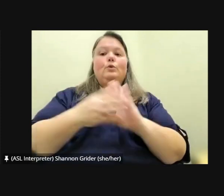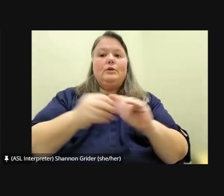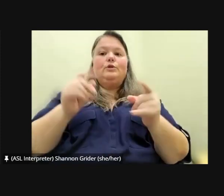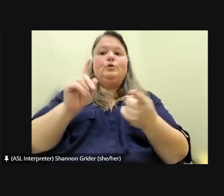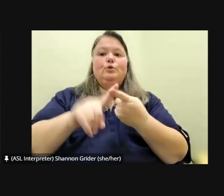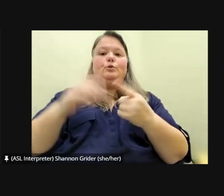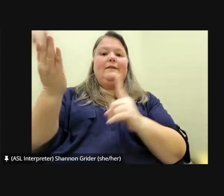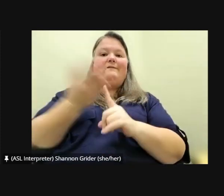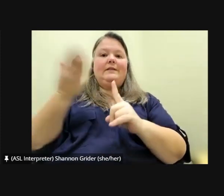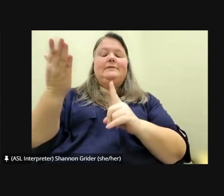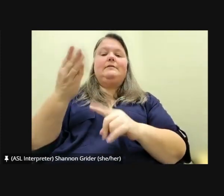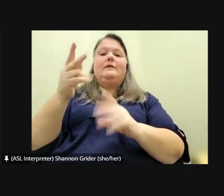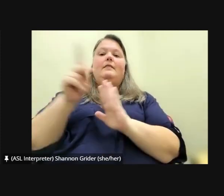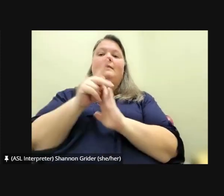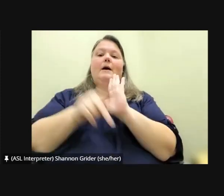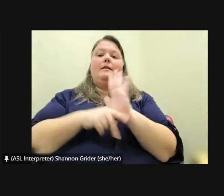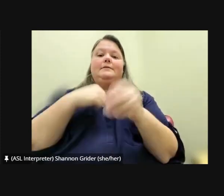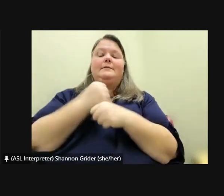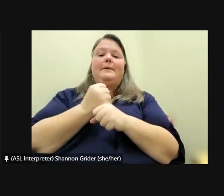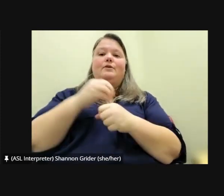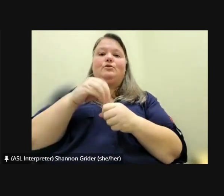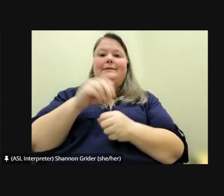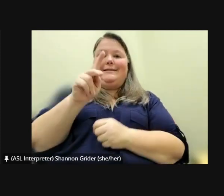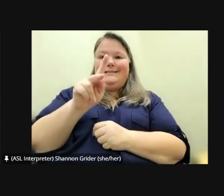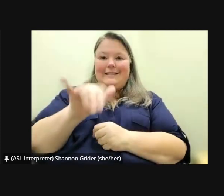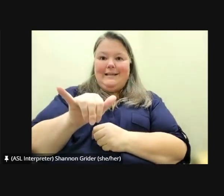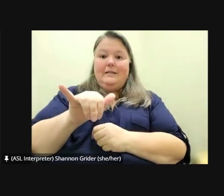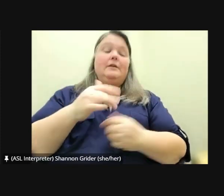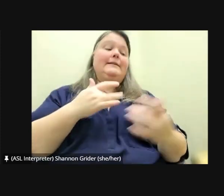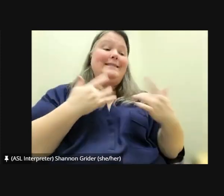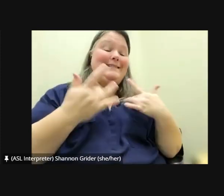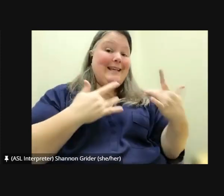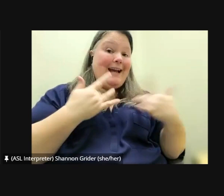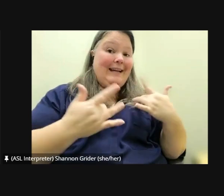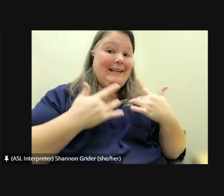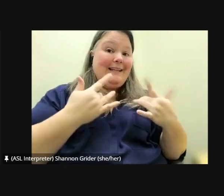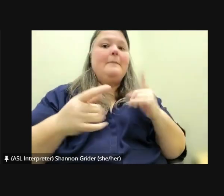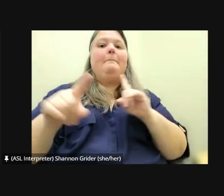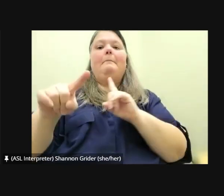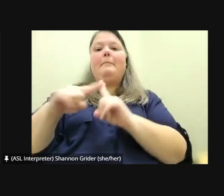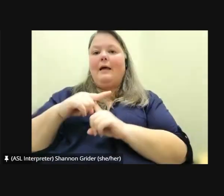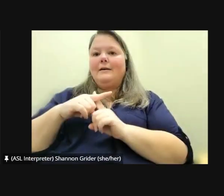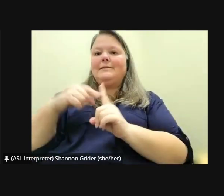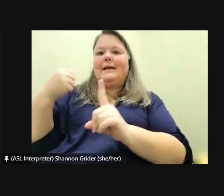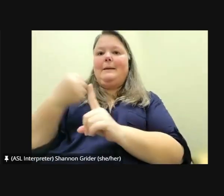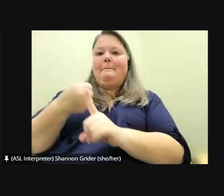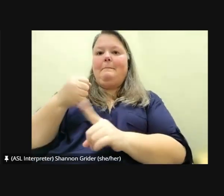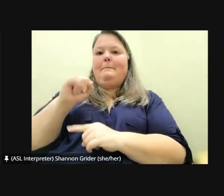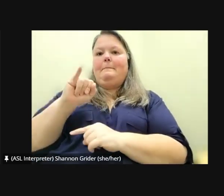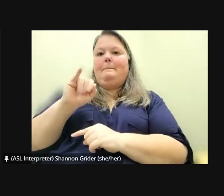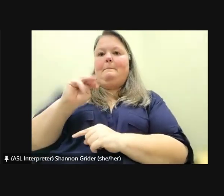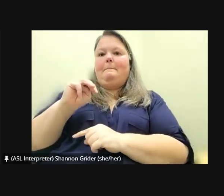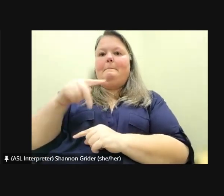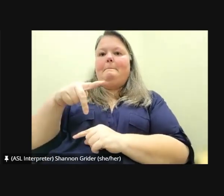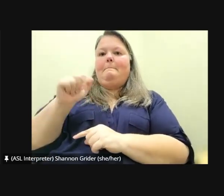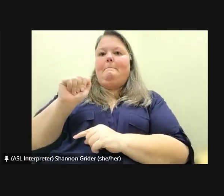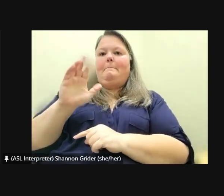is not only exciting and compelling, but also impactful and things that they want to start shifting policy systems to align